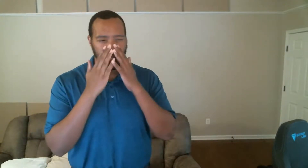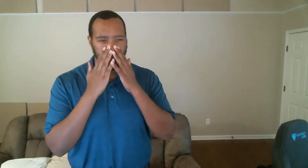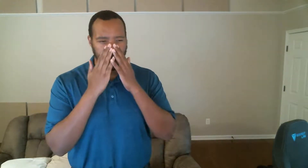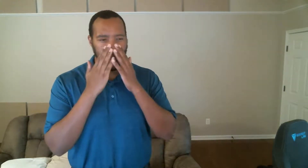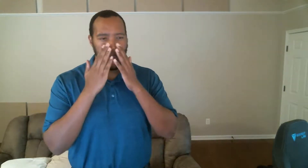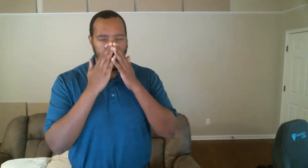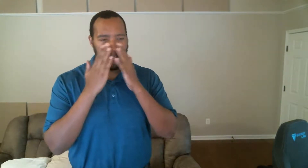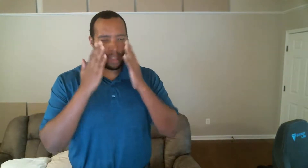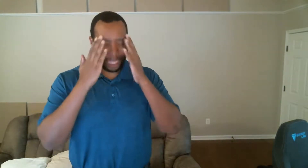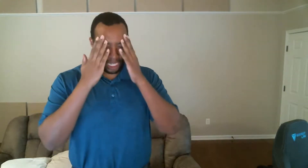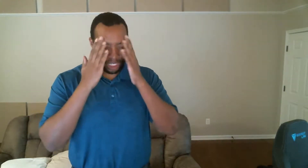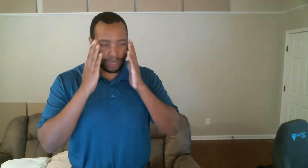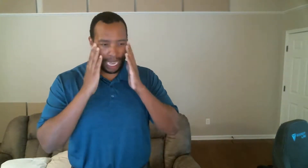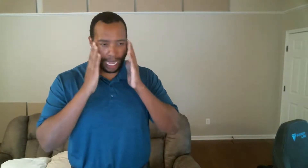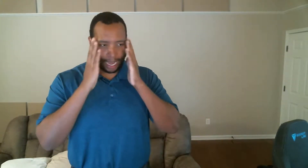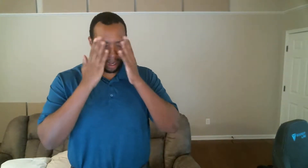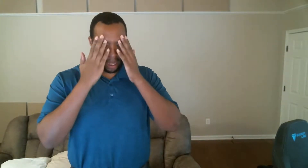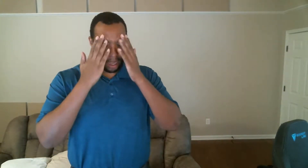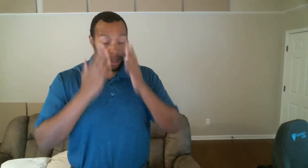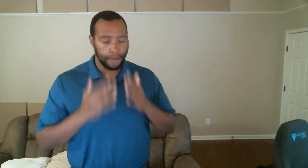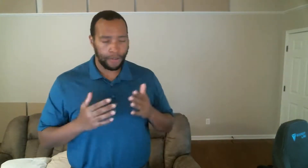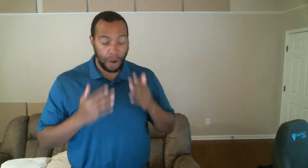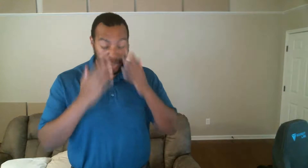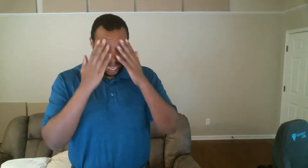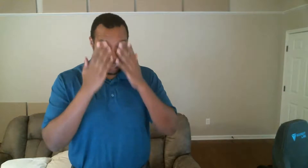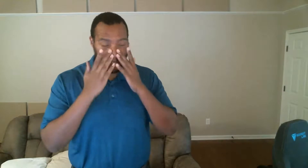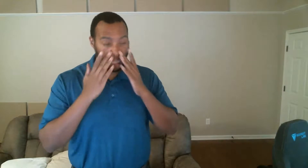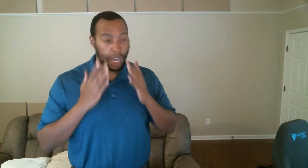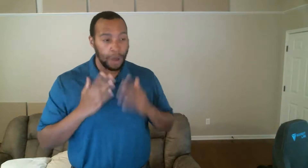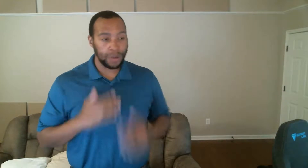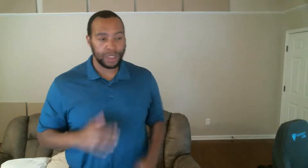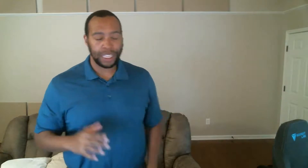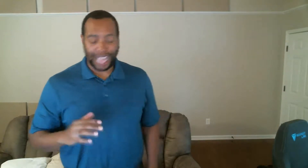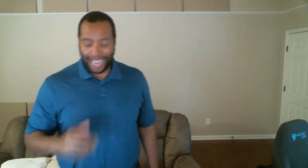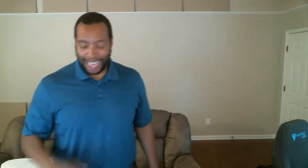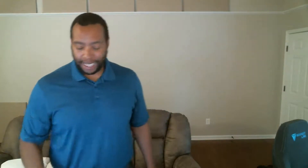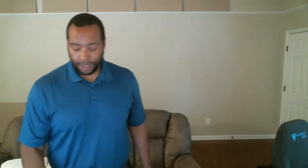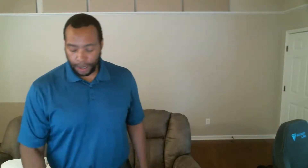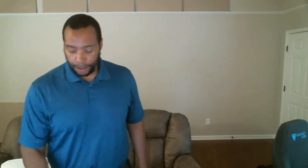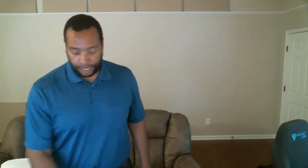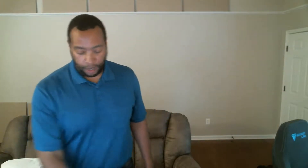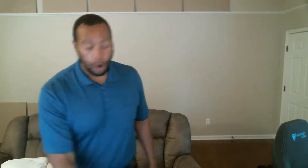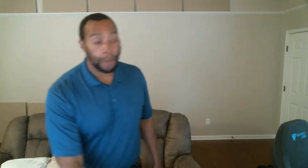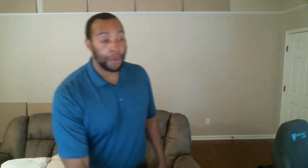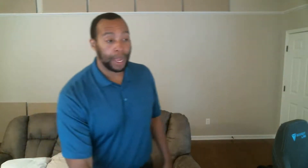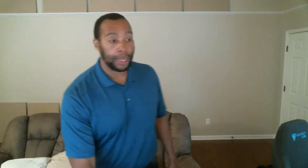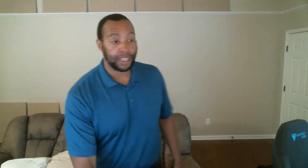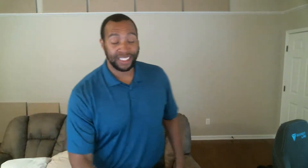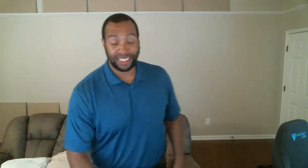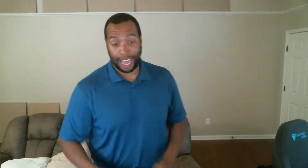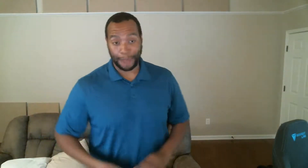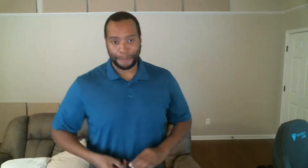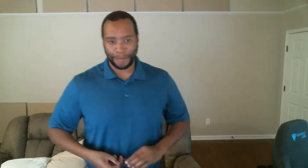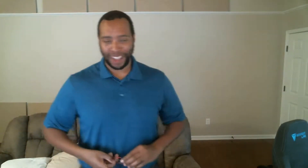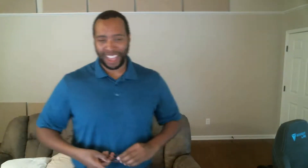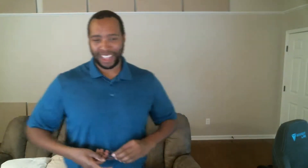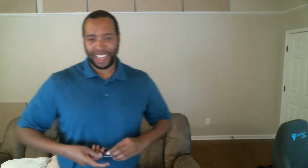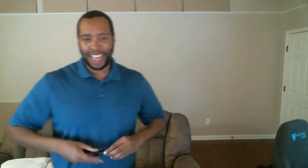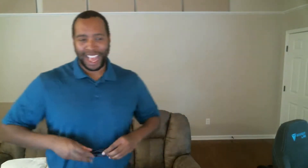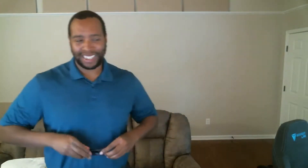using everything that you can, your forehead, the nose, the eyes, to incorporate the sign. Okay? I say that